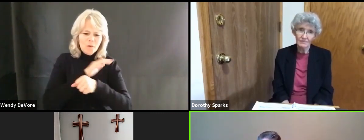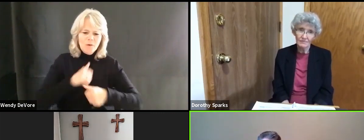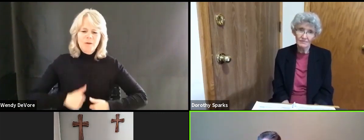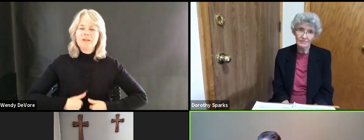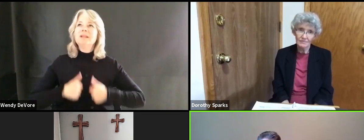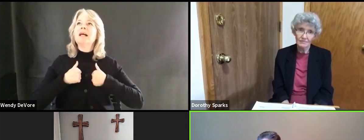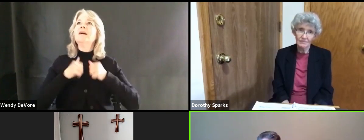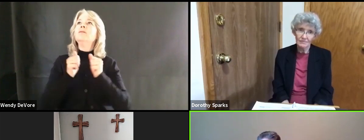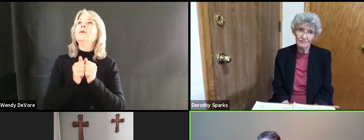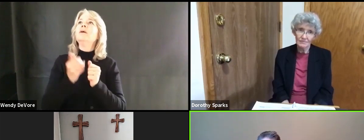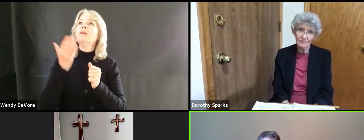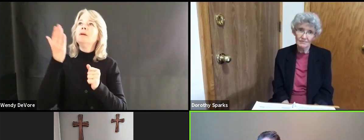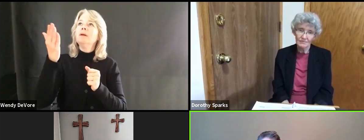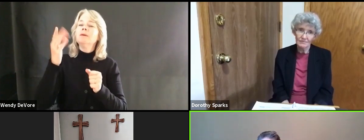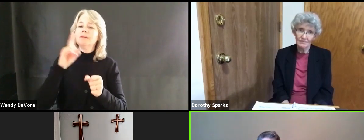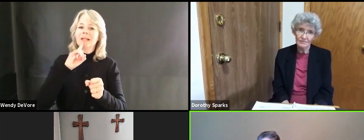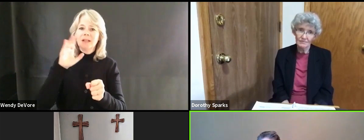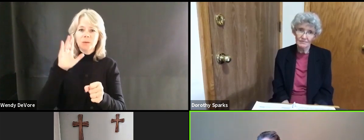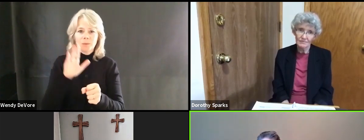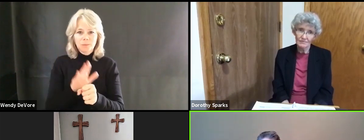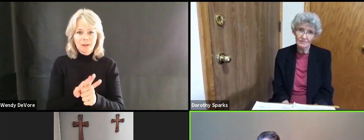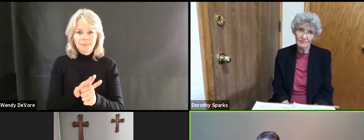you promise.